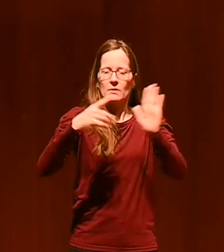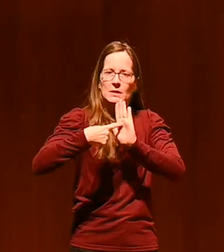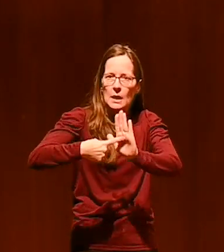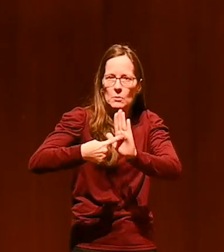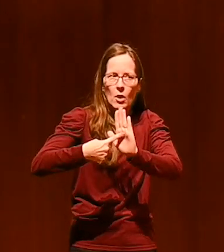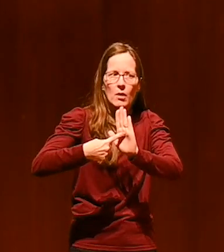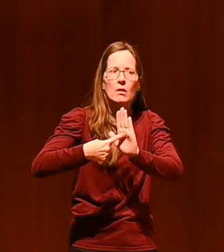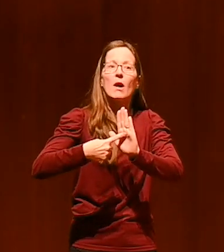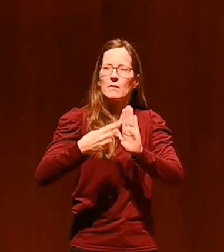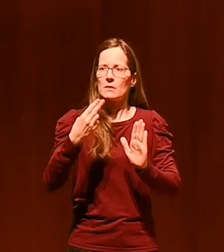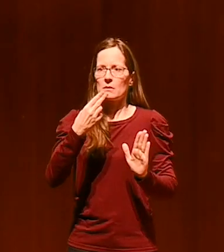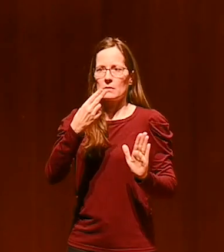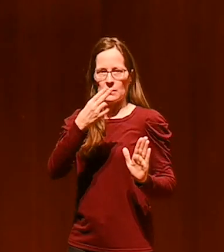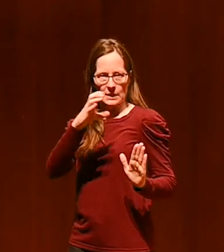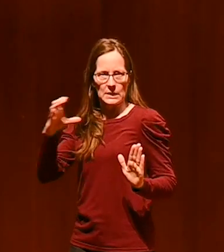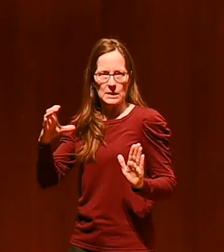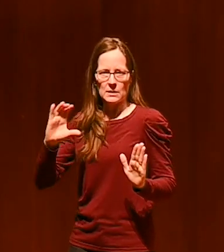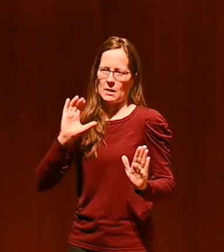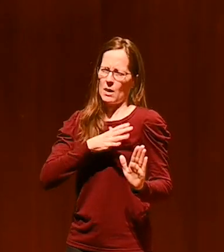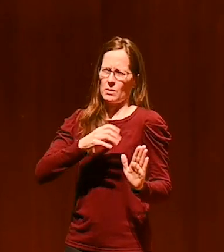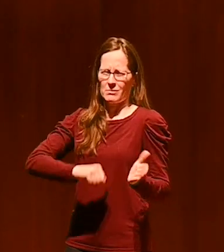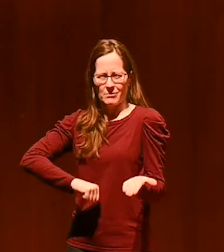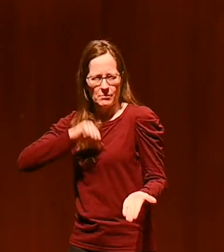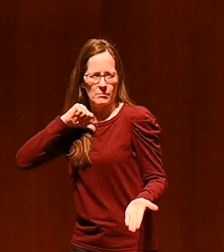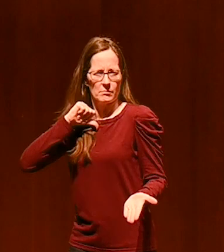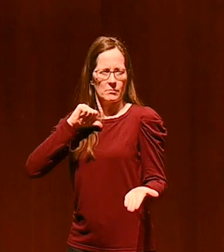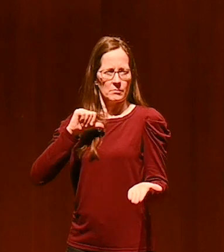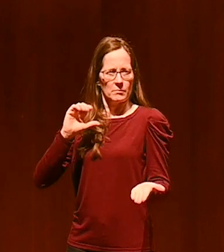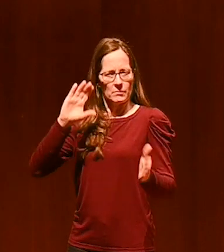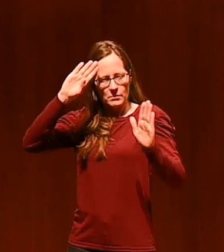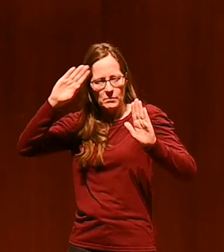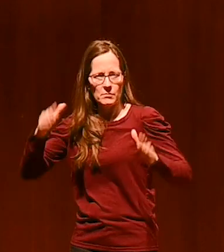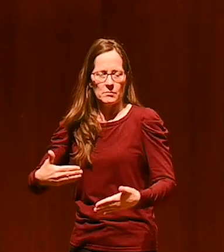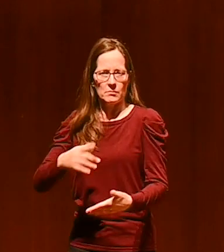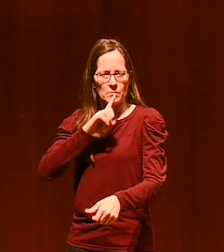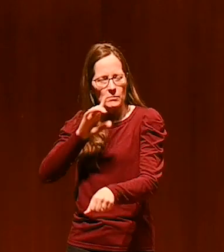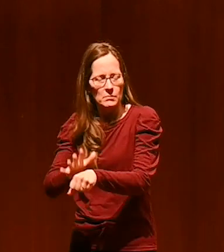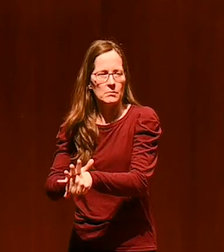the excellence we try to foster here at HCC in the visual and performing arts.